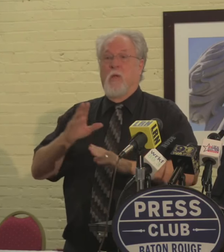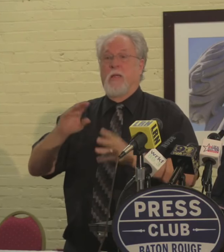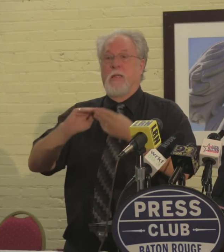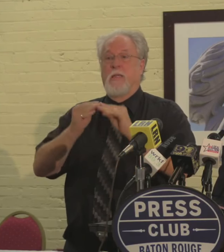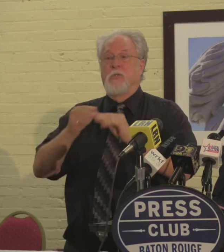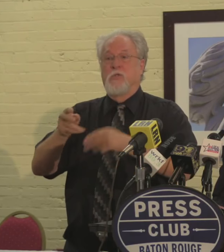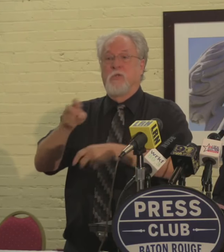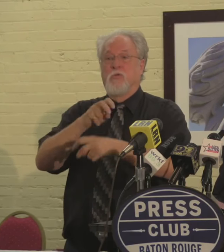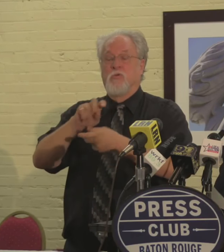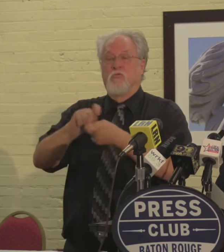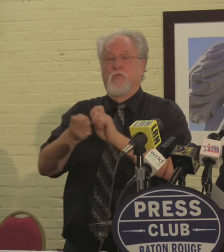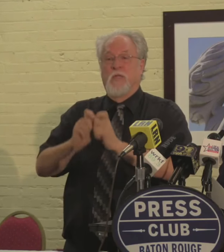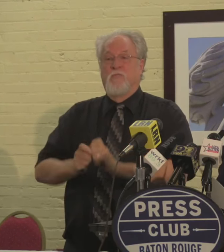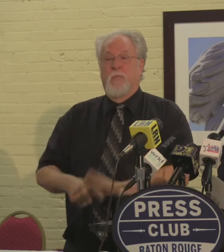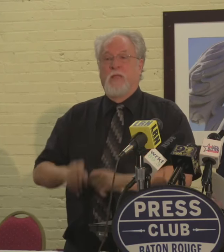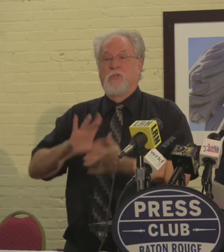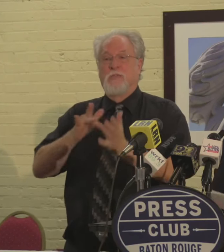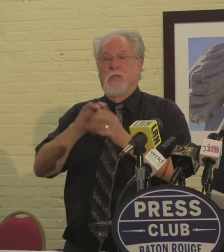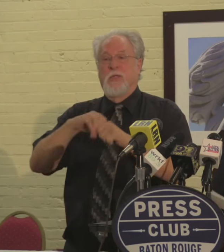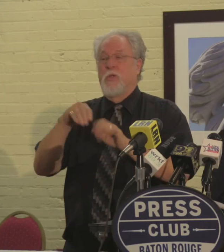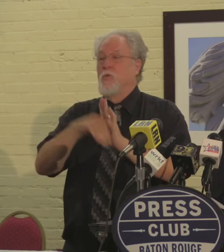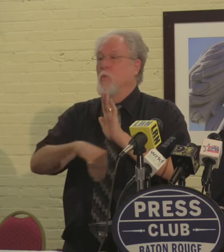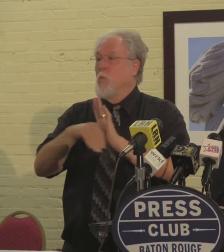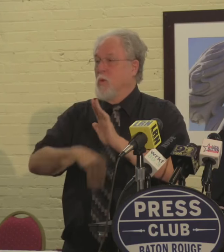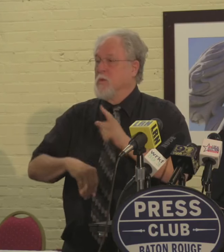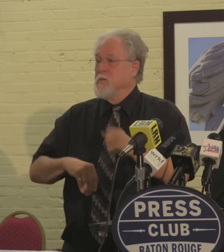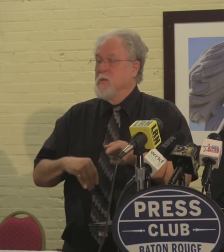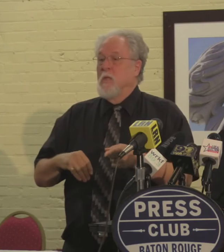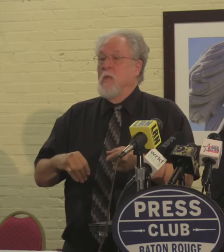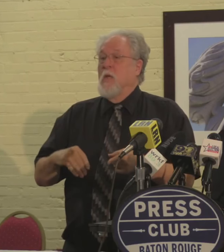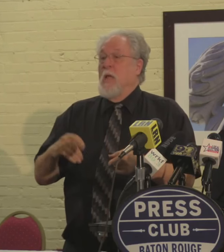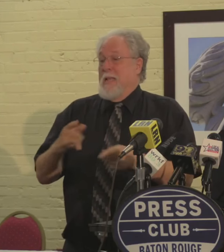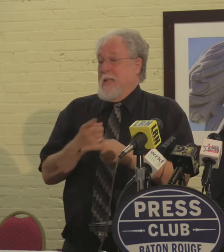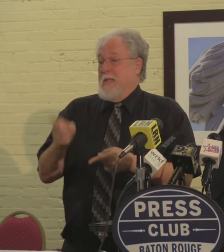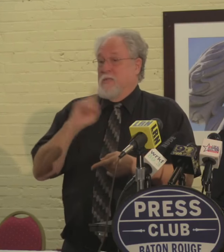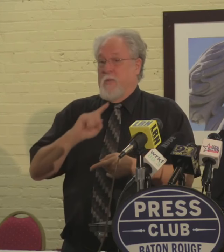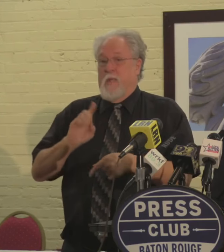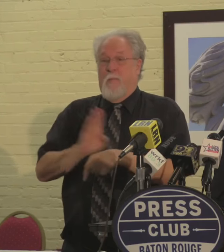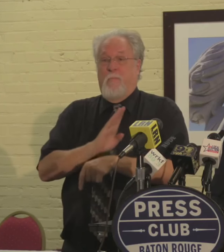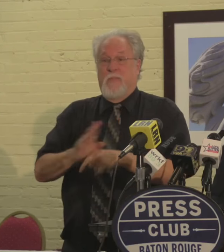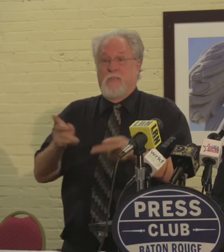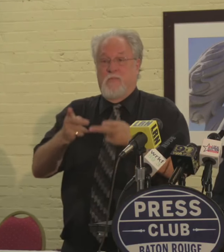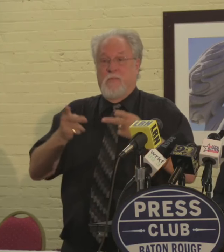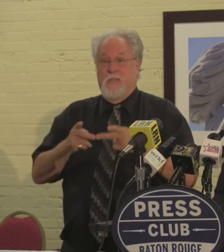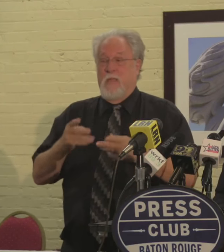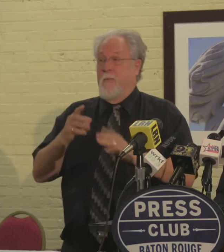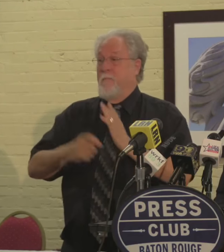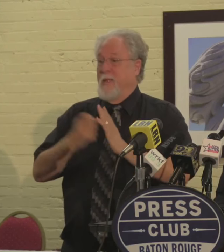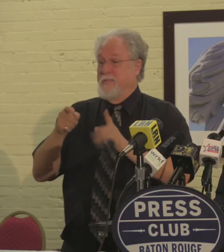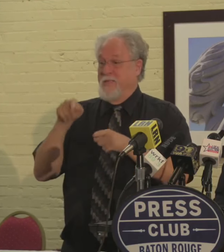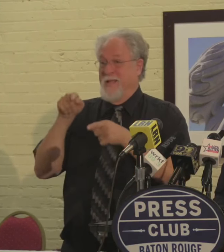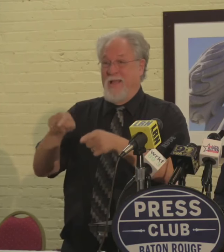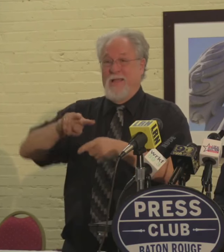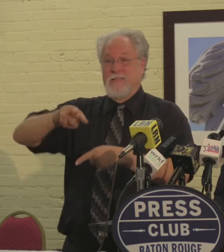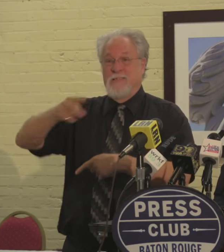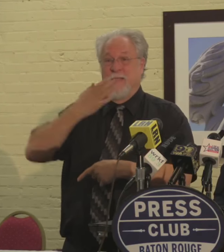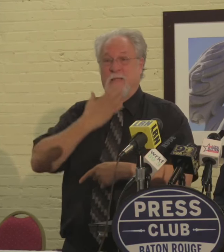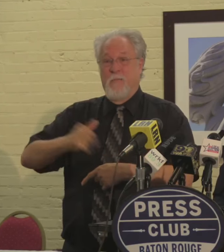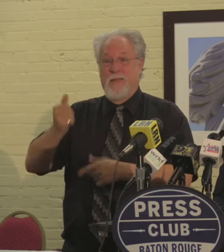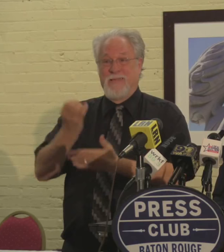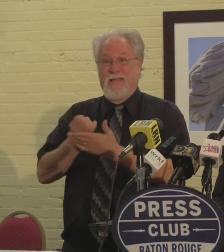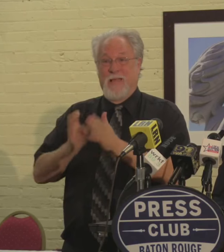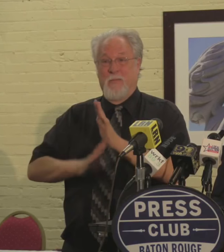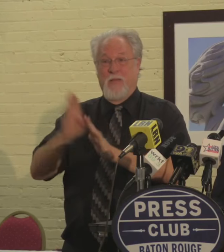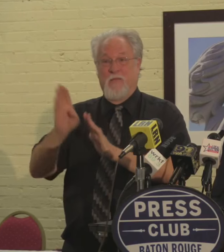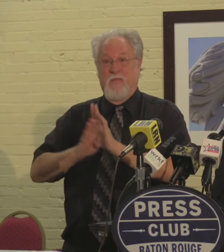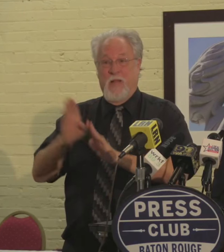transformation center in New Orleans. And in fact, just last week, Business Facilities Magazine's named that the second best economic